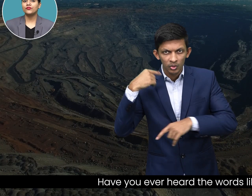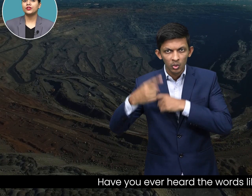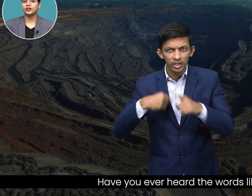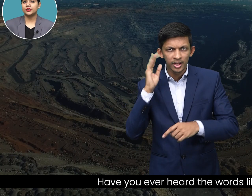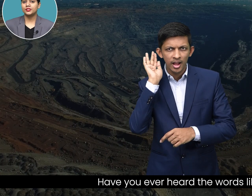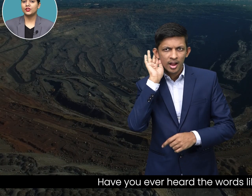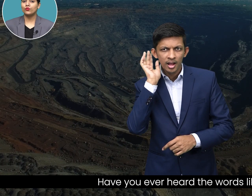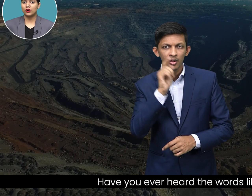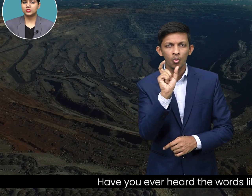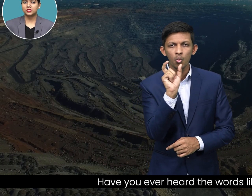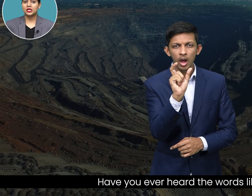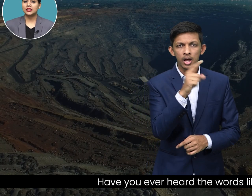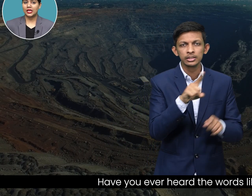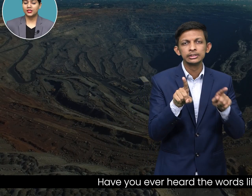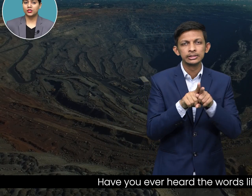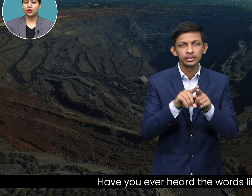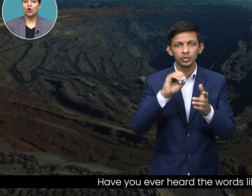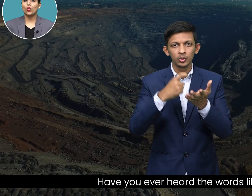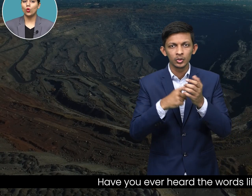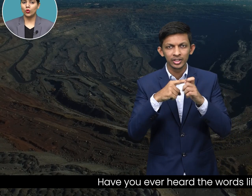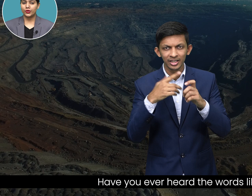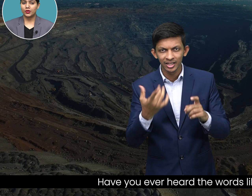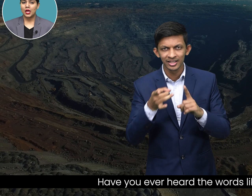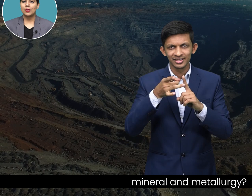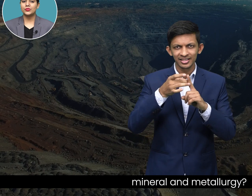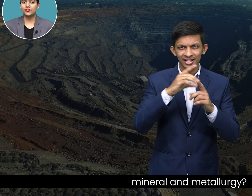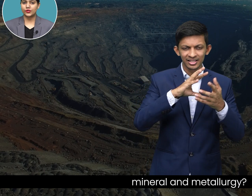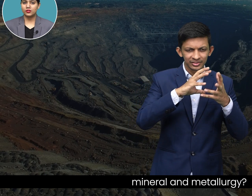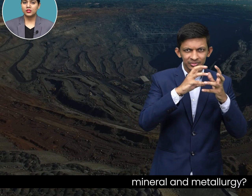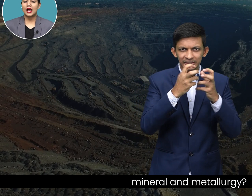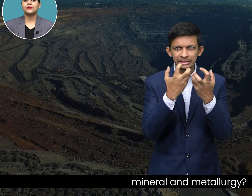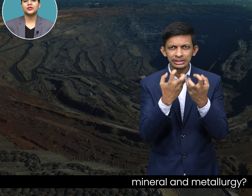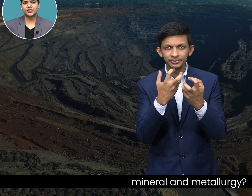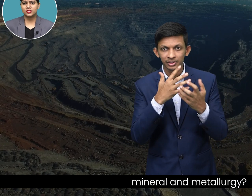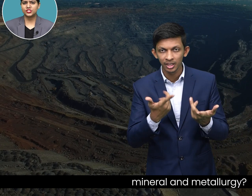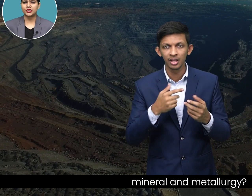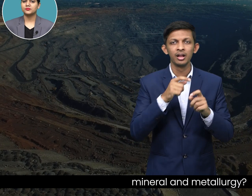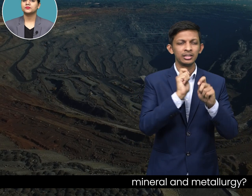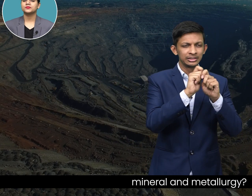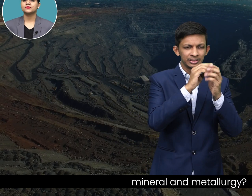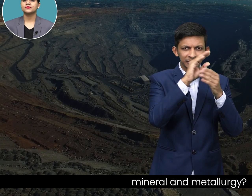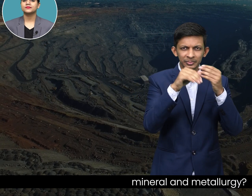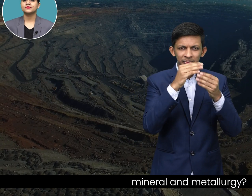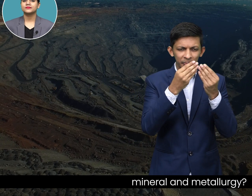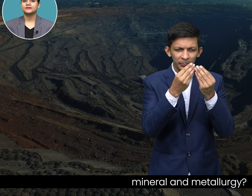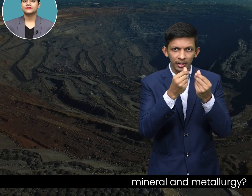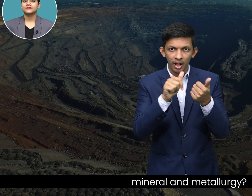Have you ever heard the words like ore, mineral and metallurgy?